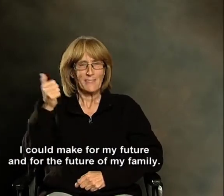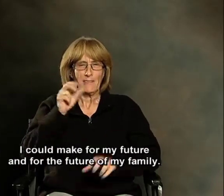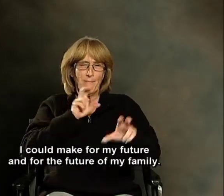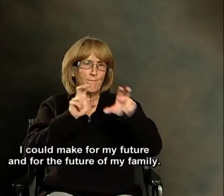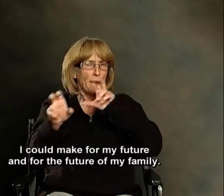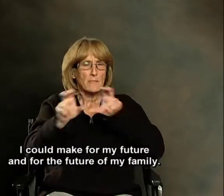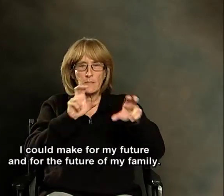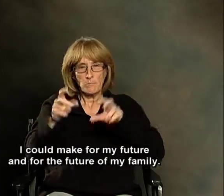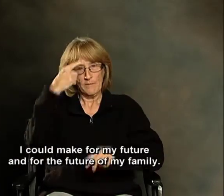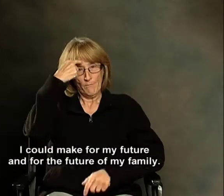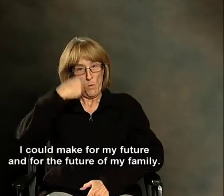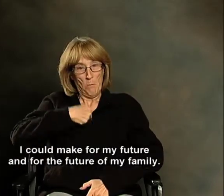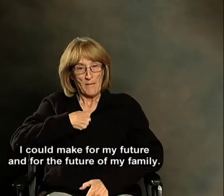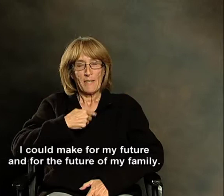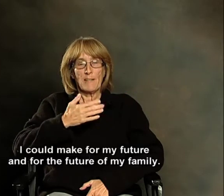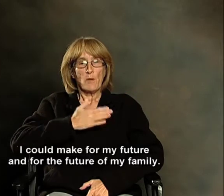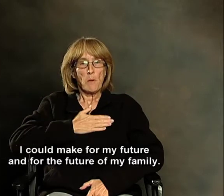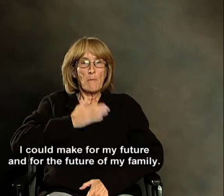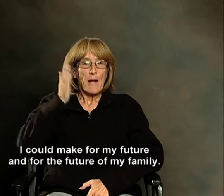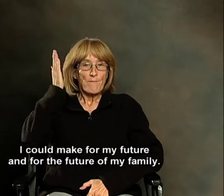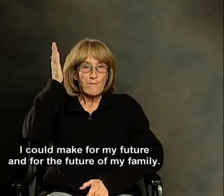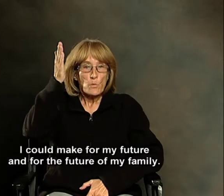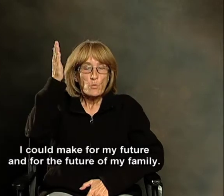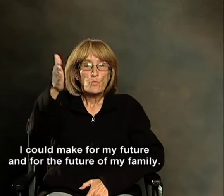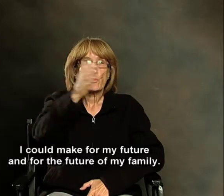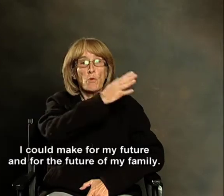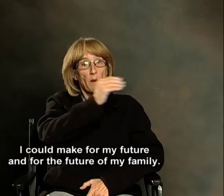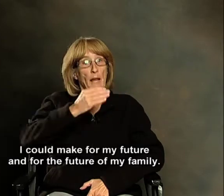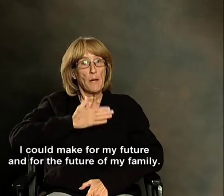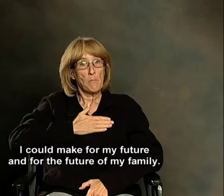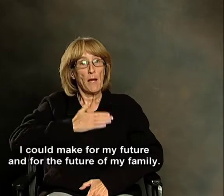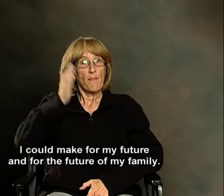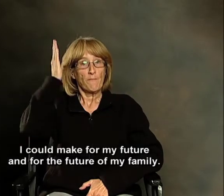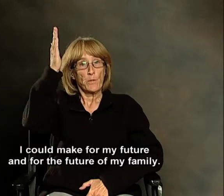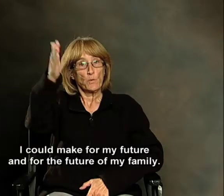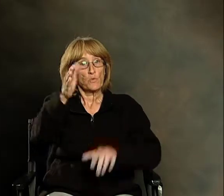could make for my future and for the future of my family.